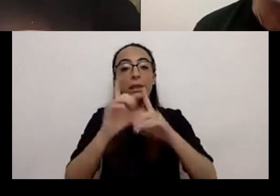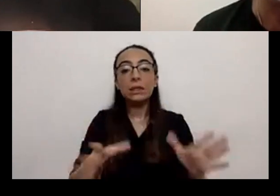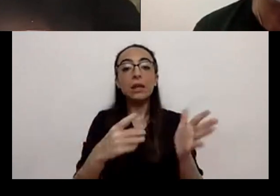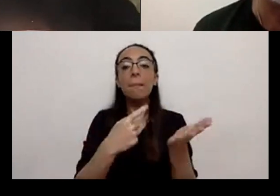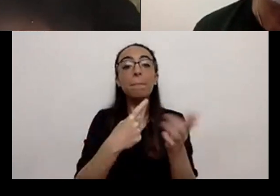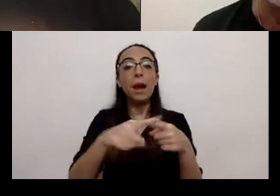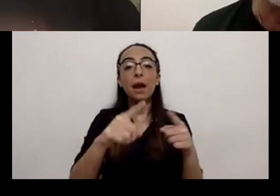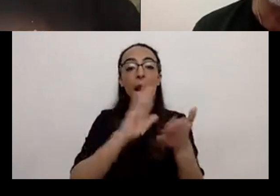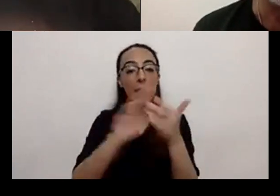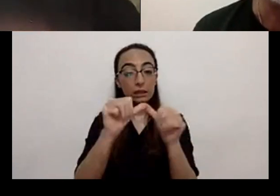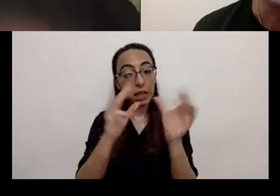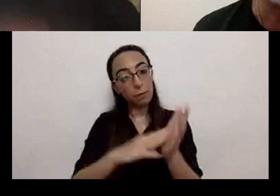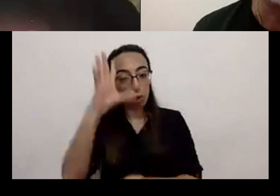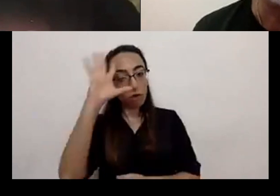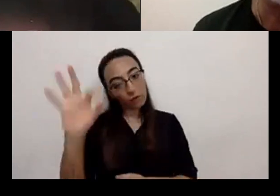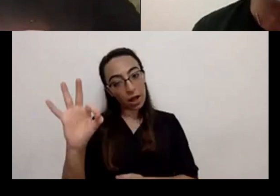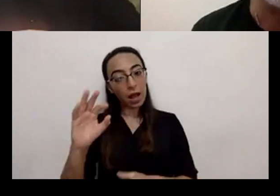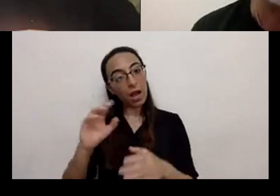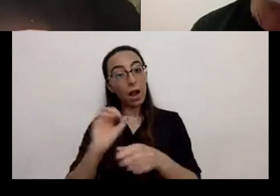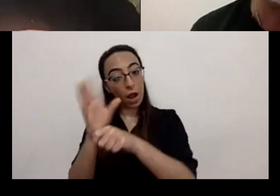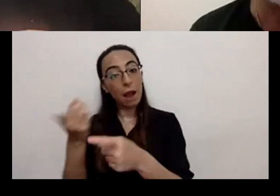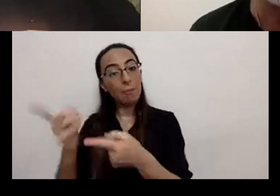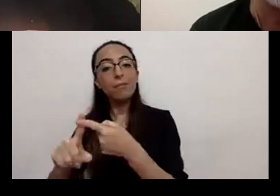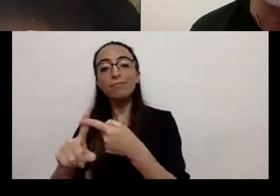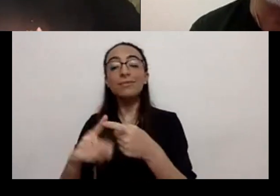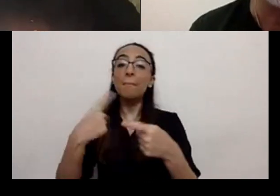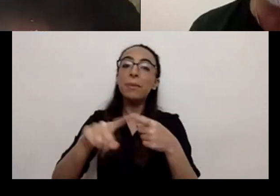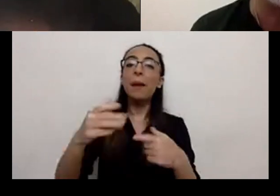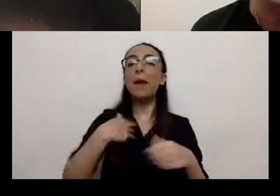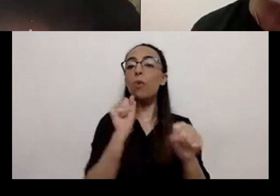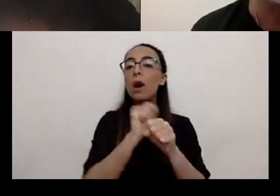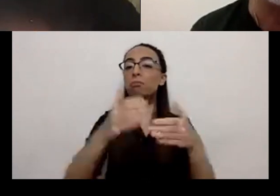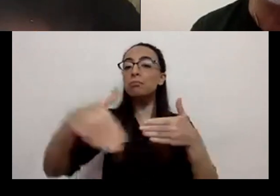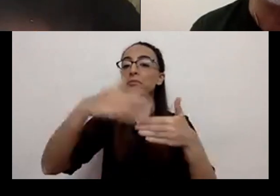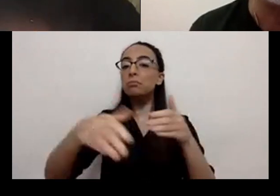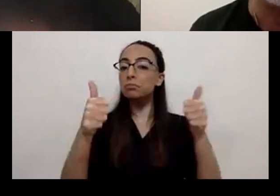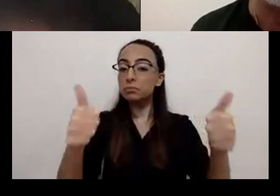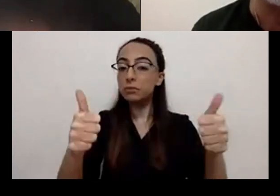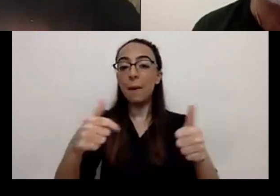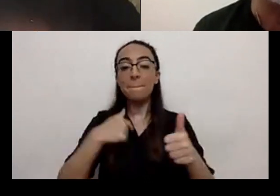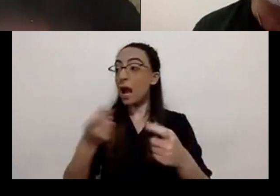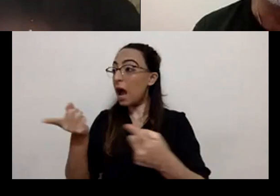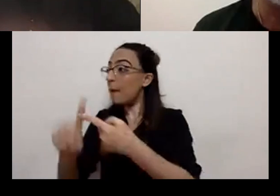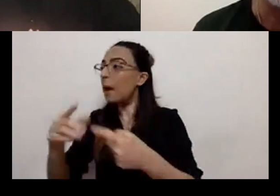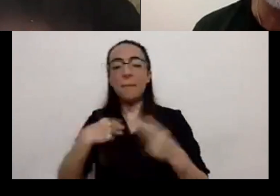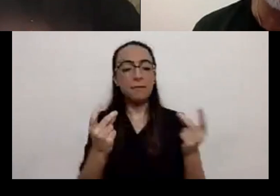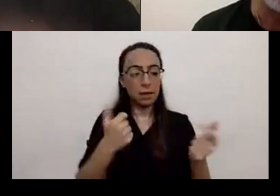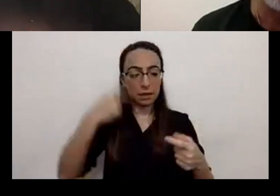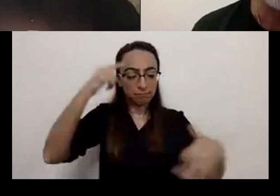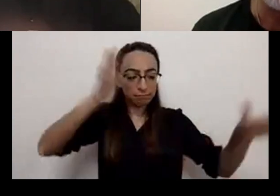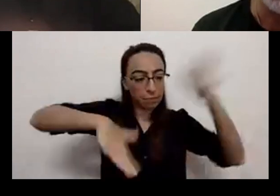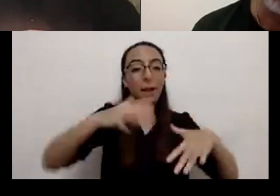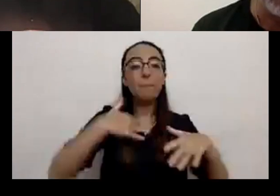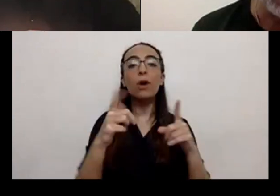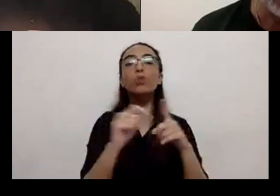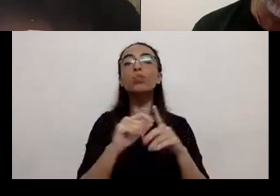the HAM program. It came abruptly, but we have been able to respond. We have been able to immediately take care of things. We